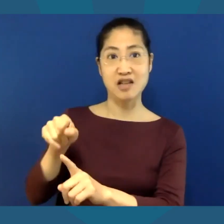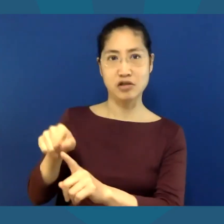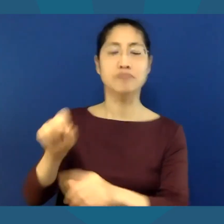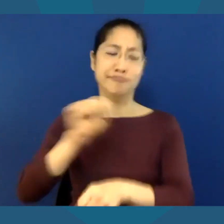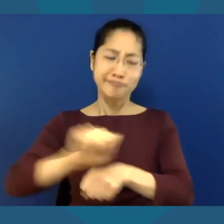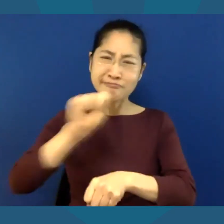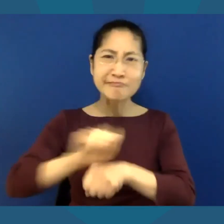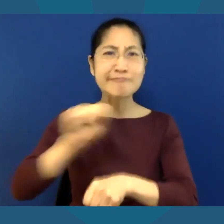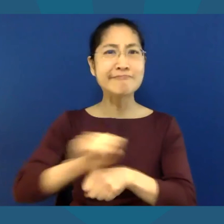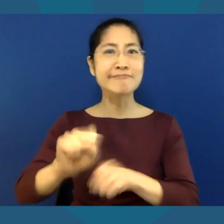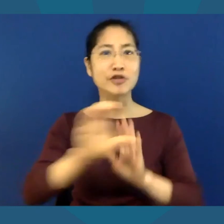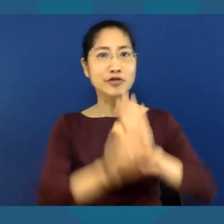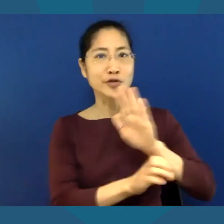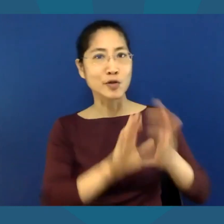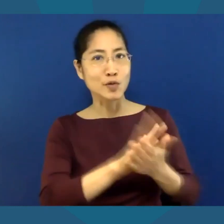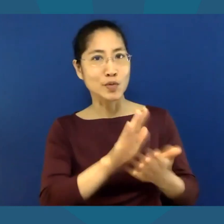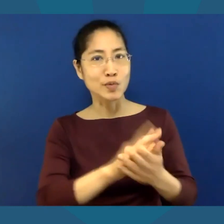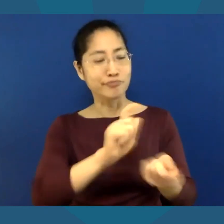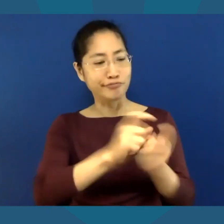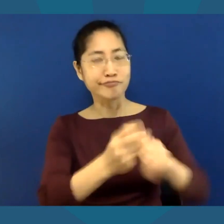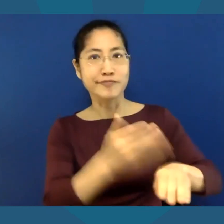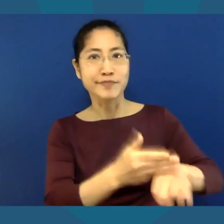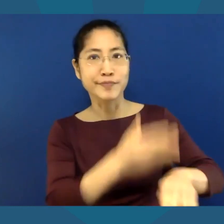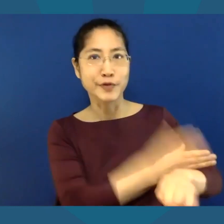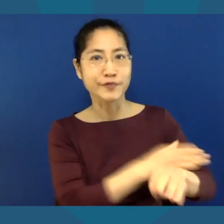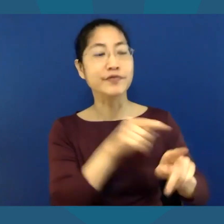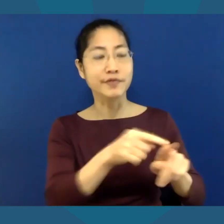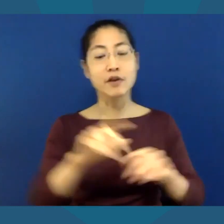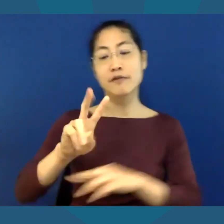she fights for charter school reform